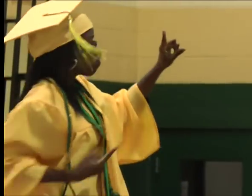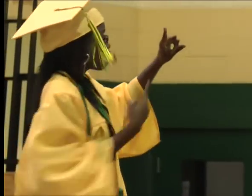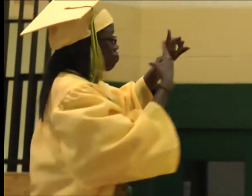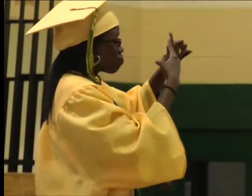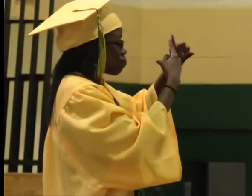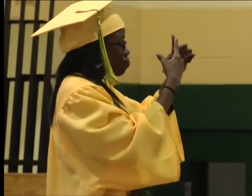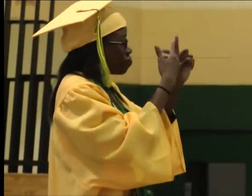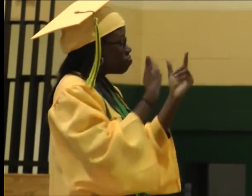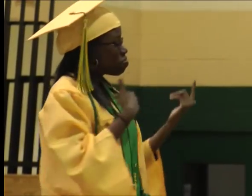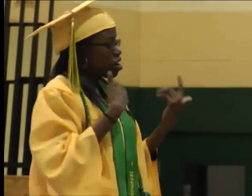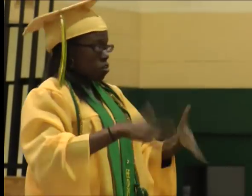past few years.